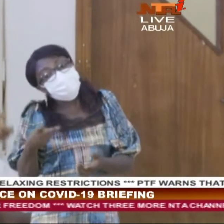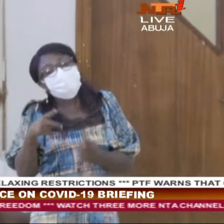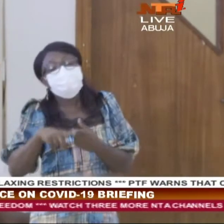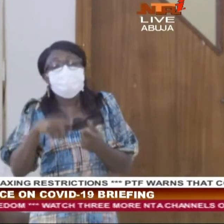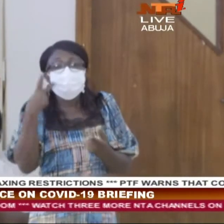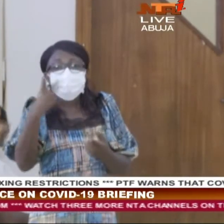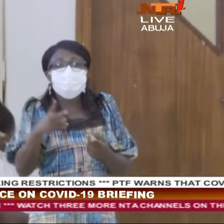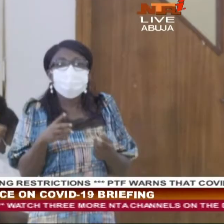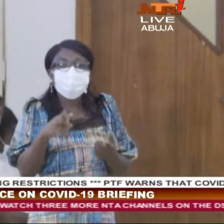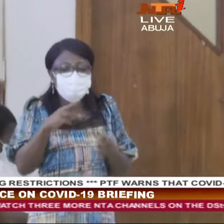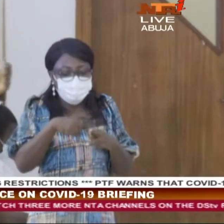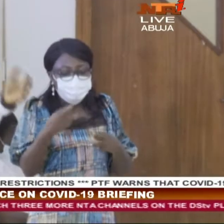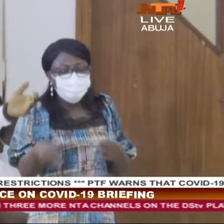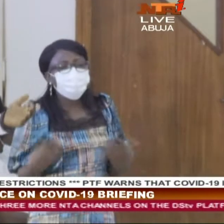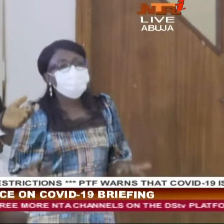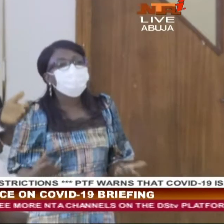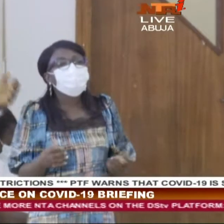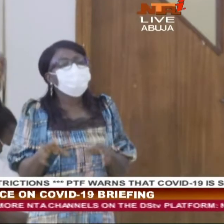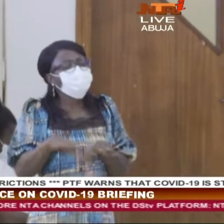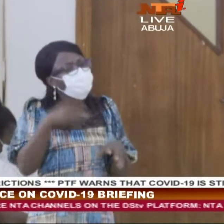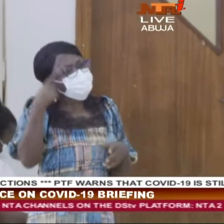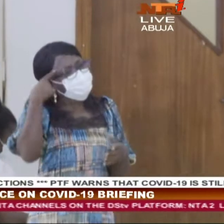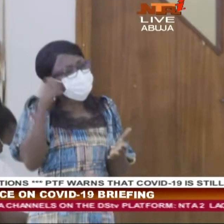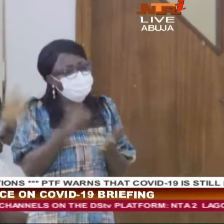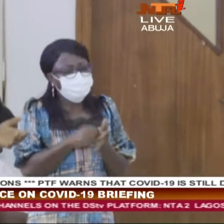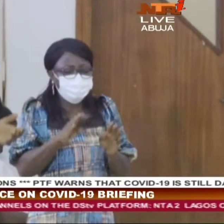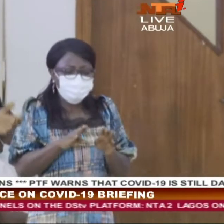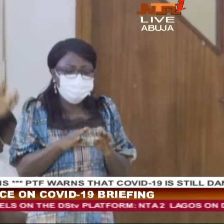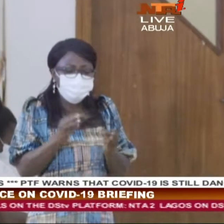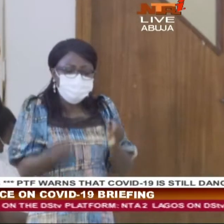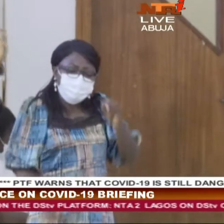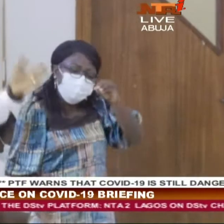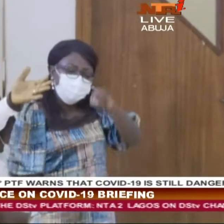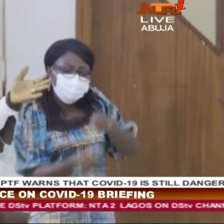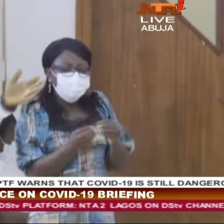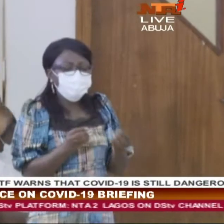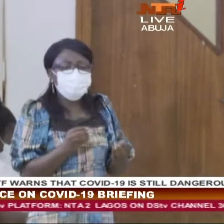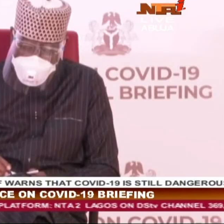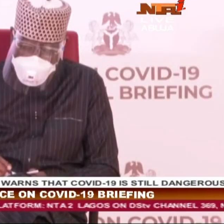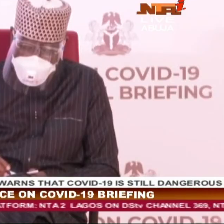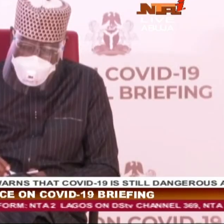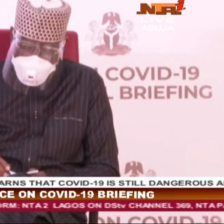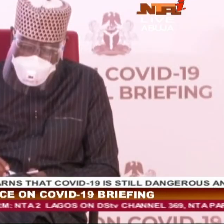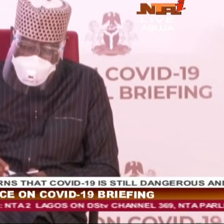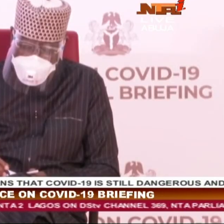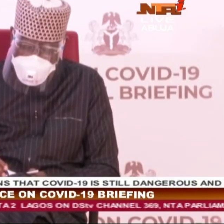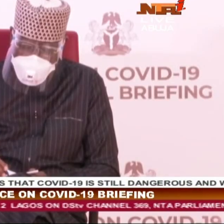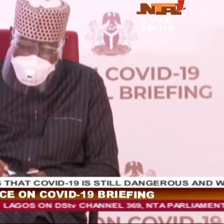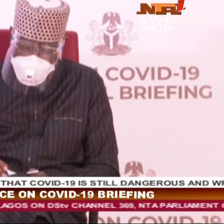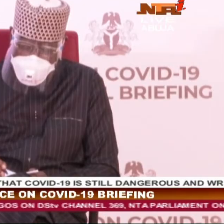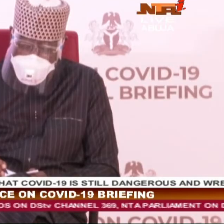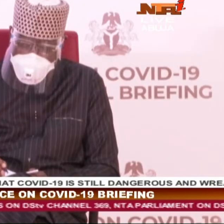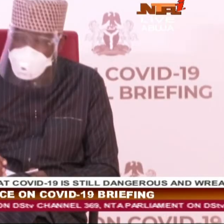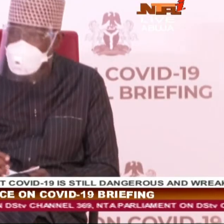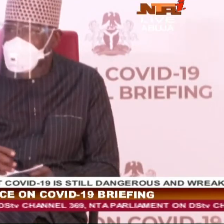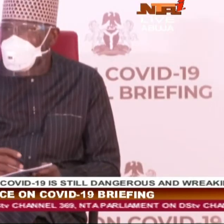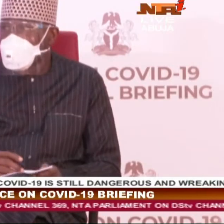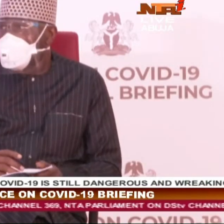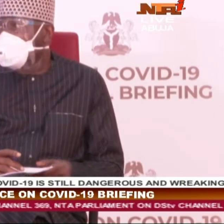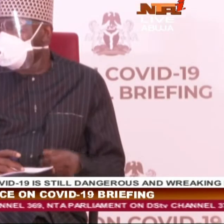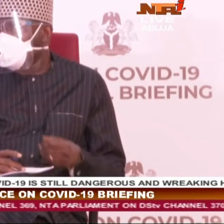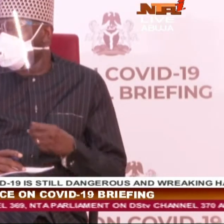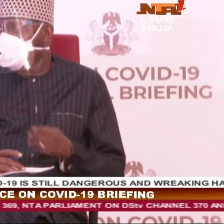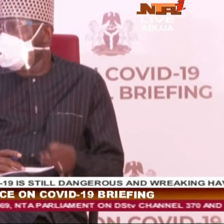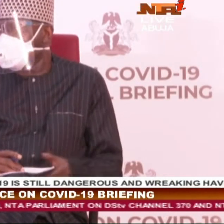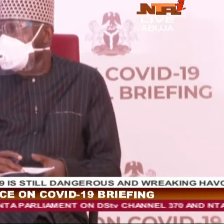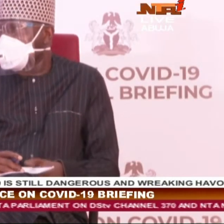results. Do you think this extension would help in fighting this virus? Then